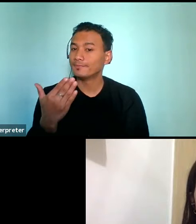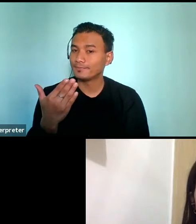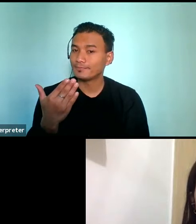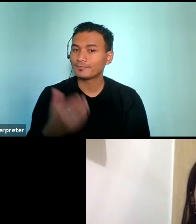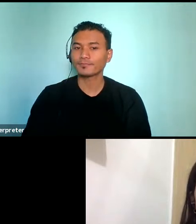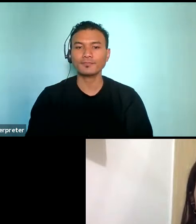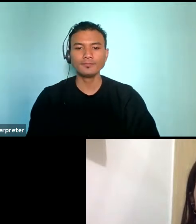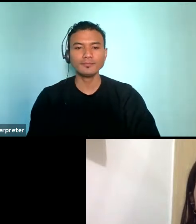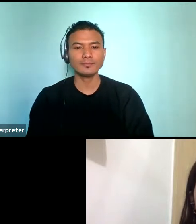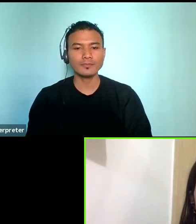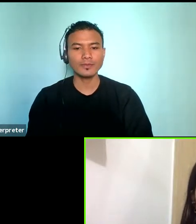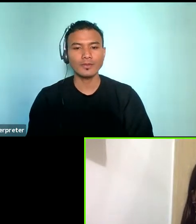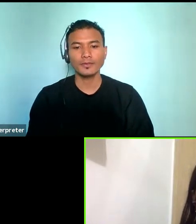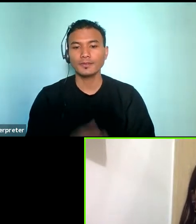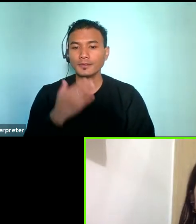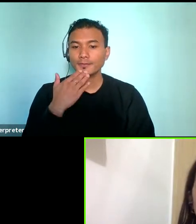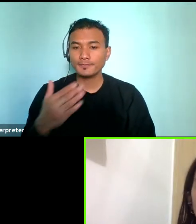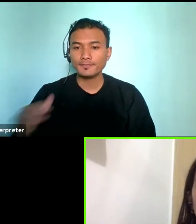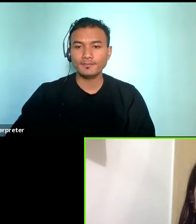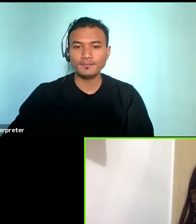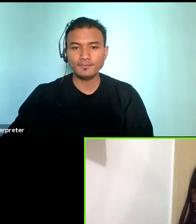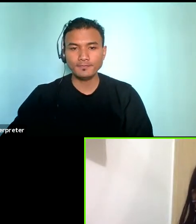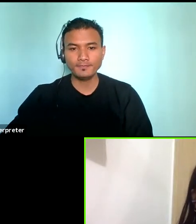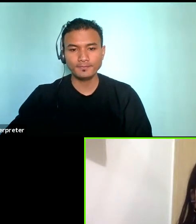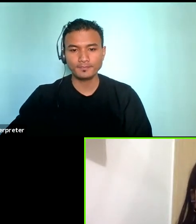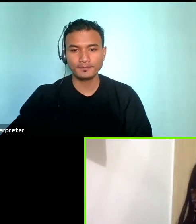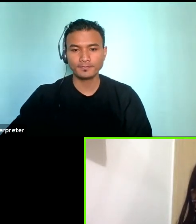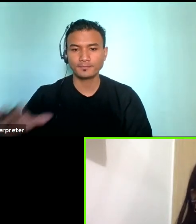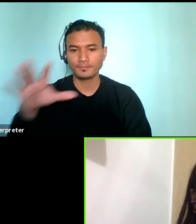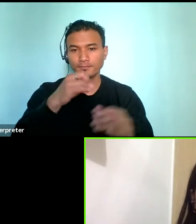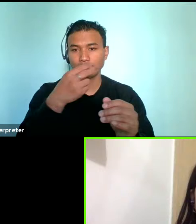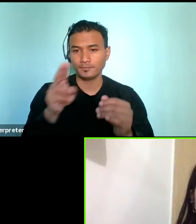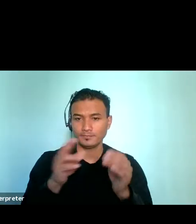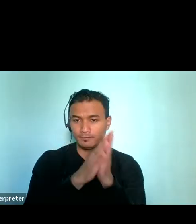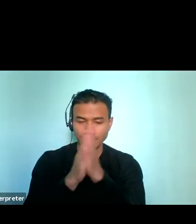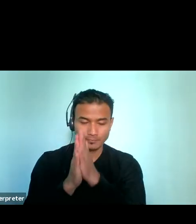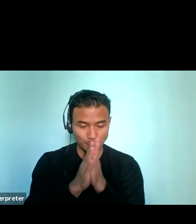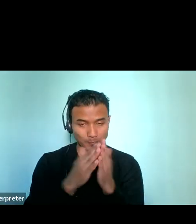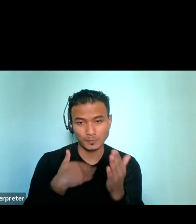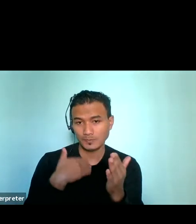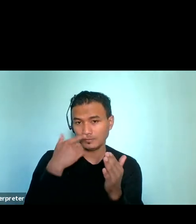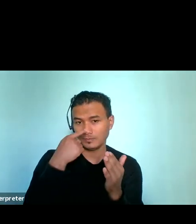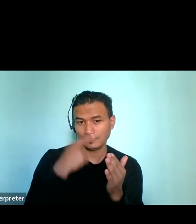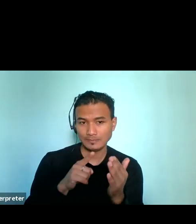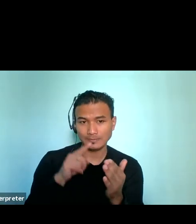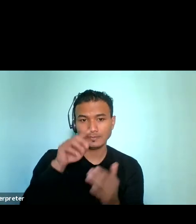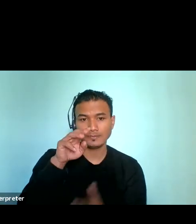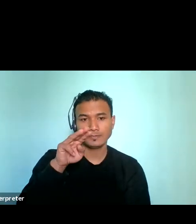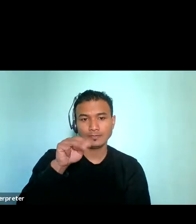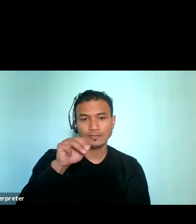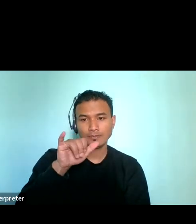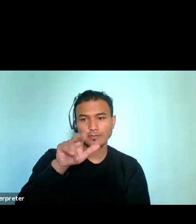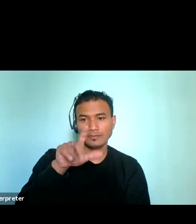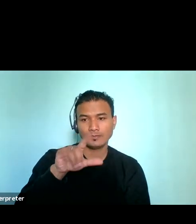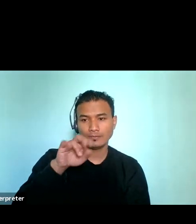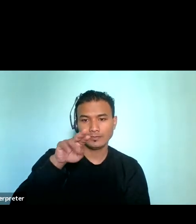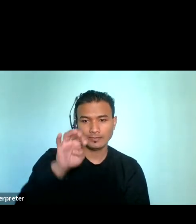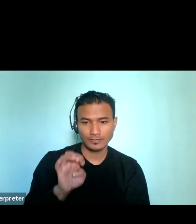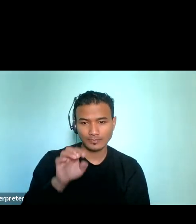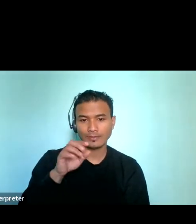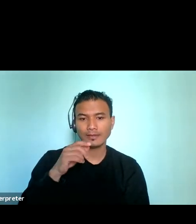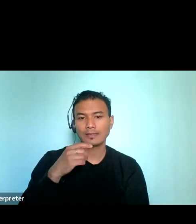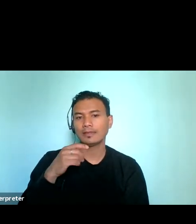yours. Thank you very much, Elisabetta, and good afternoon, everyone. I am Maylene Makabuhay, representing the Youth and Land